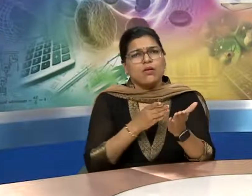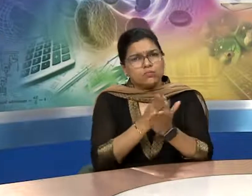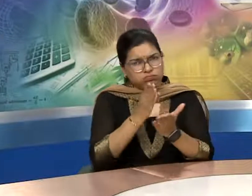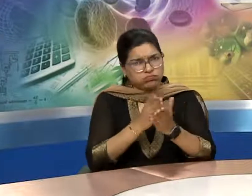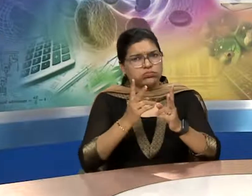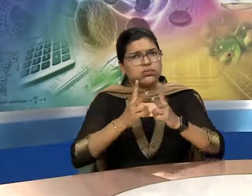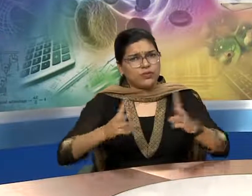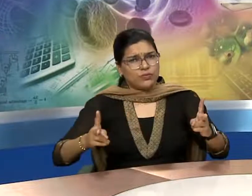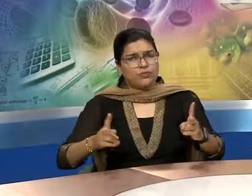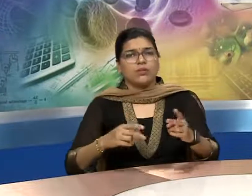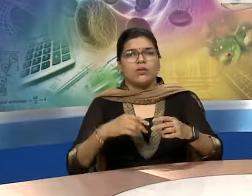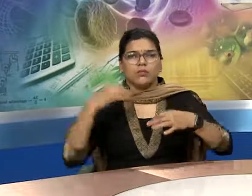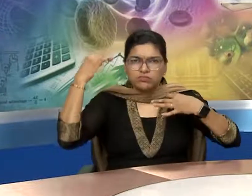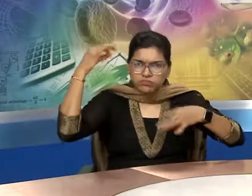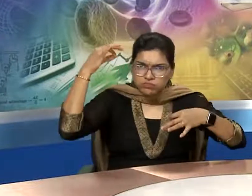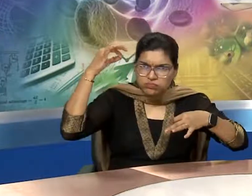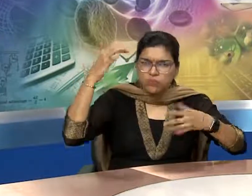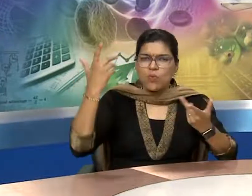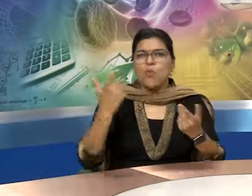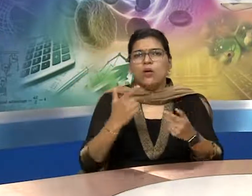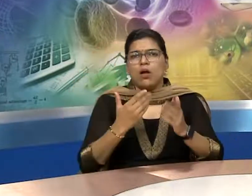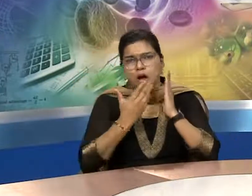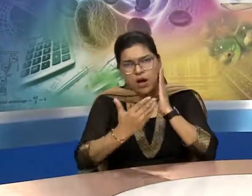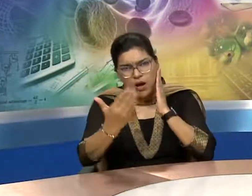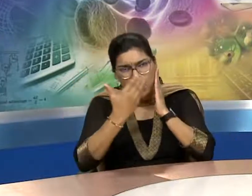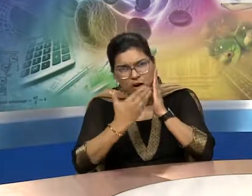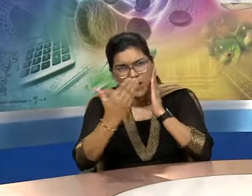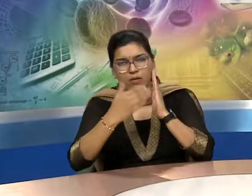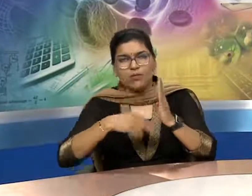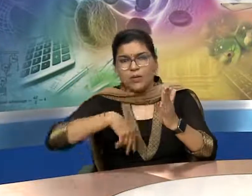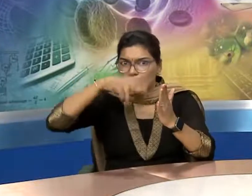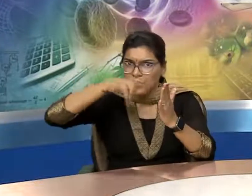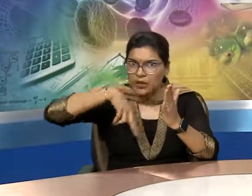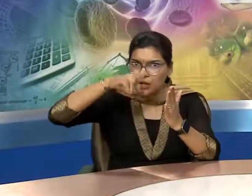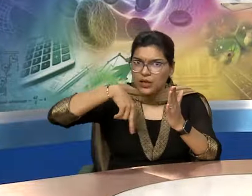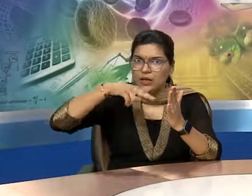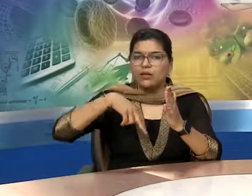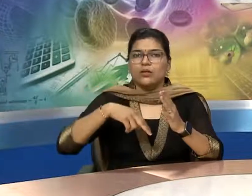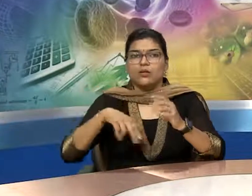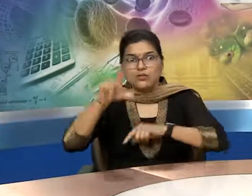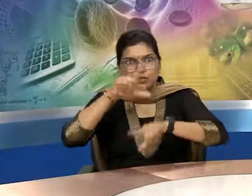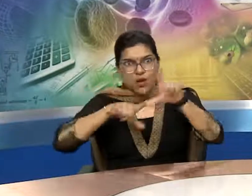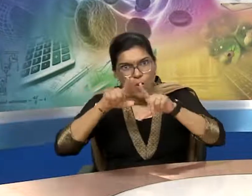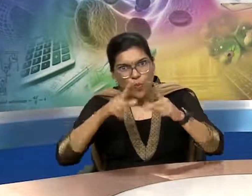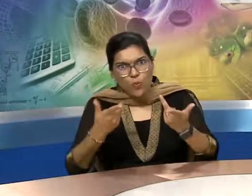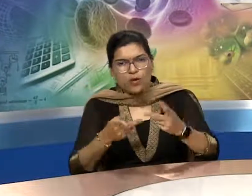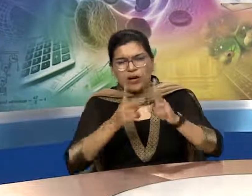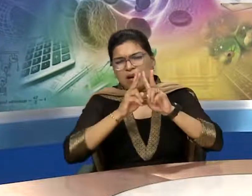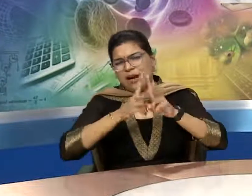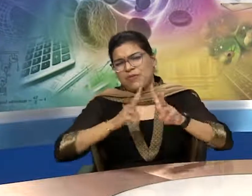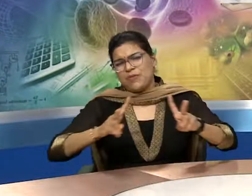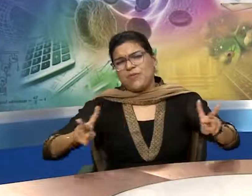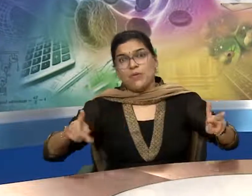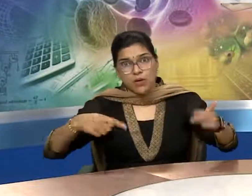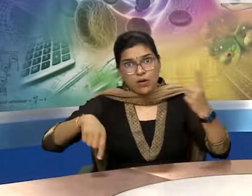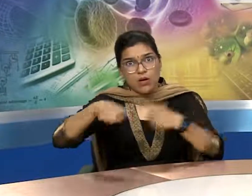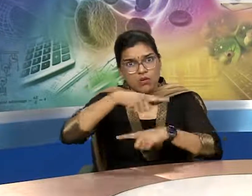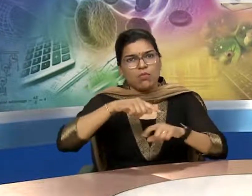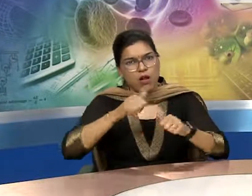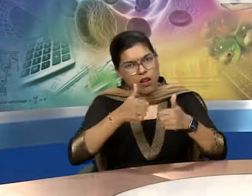And also various forms of performing arts may also be organized in the library